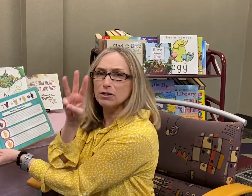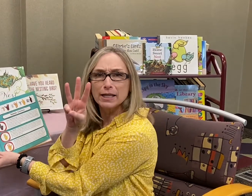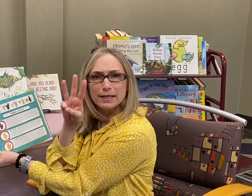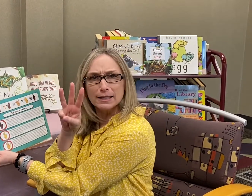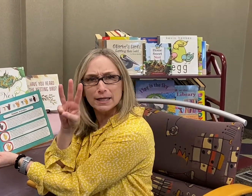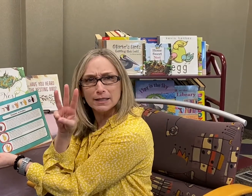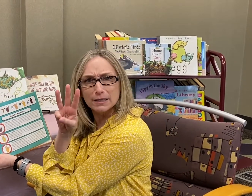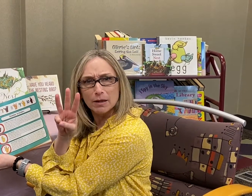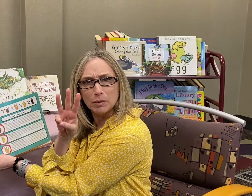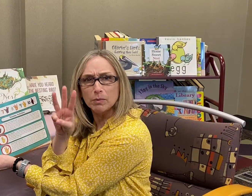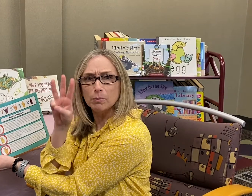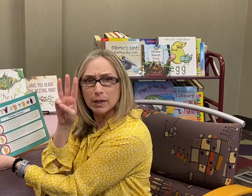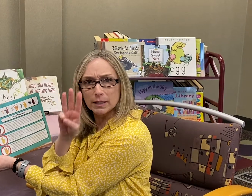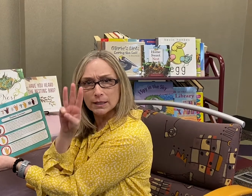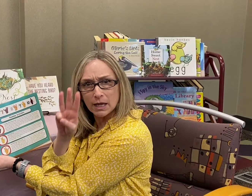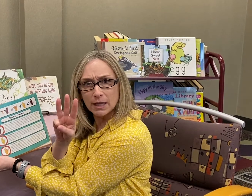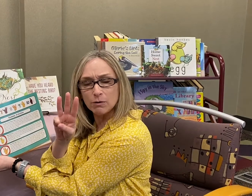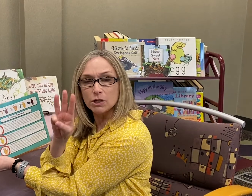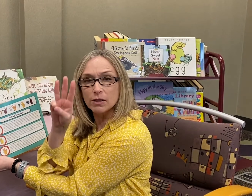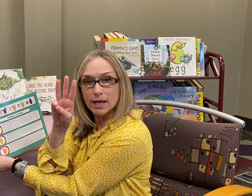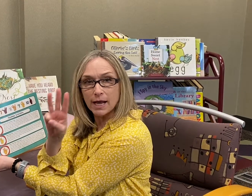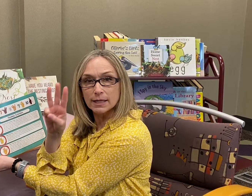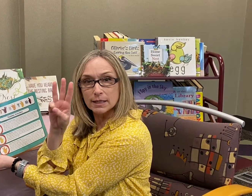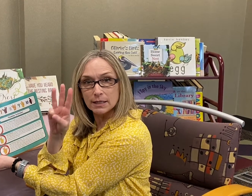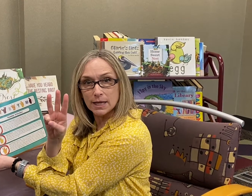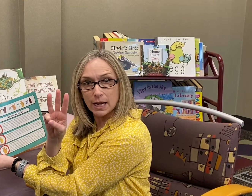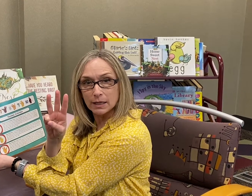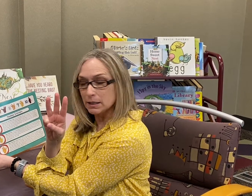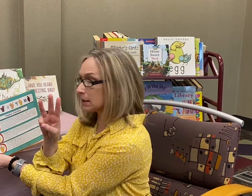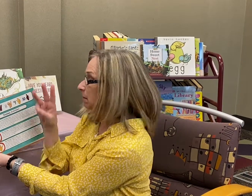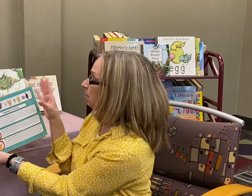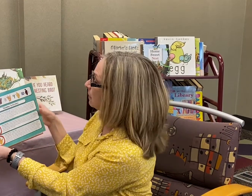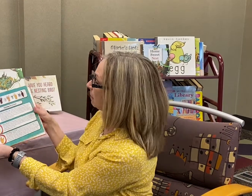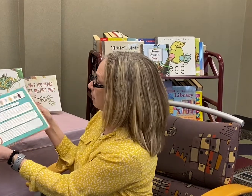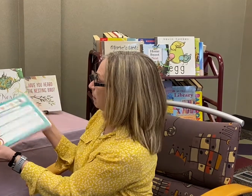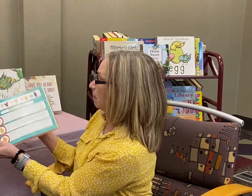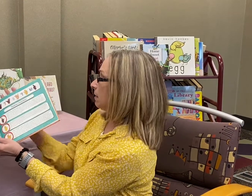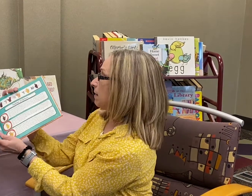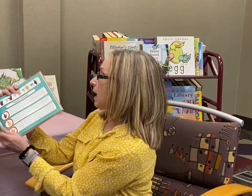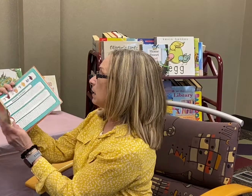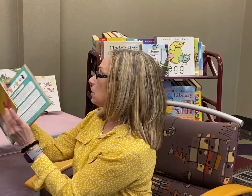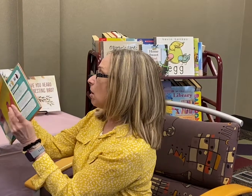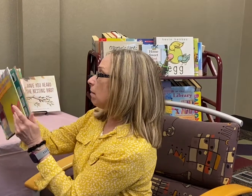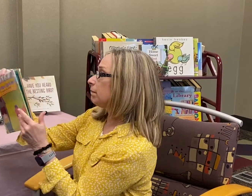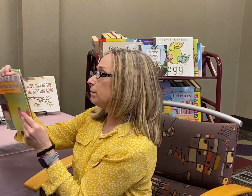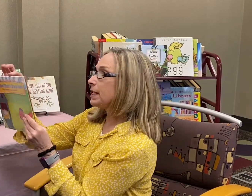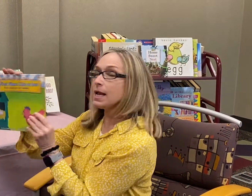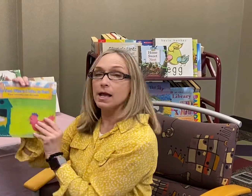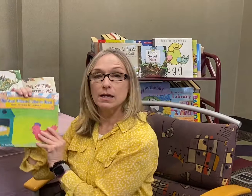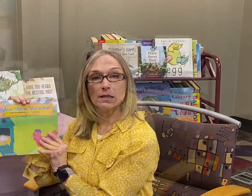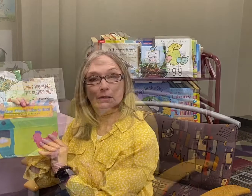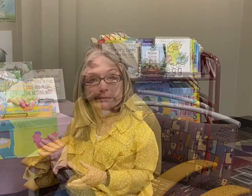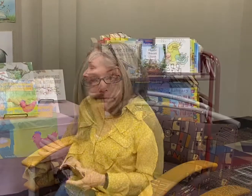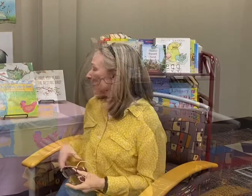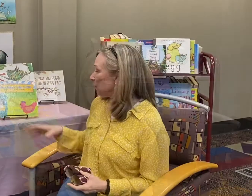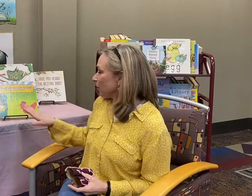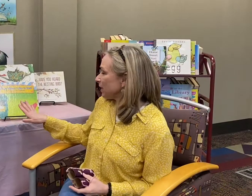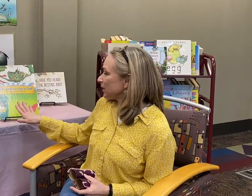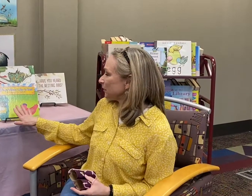like a 6 to some people, but in sign language, that is a 6. And that is all. The end. Wasn't that a great